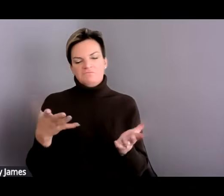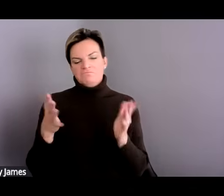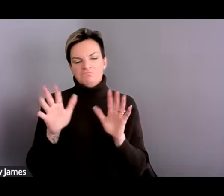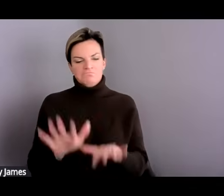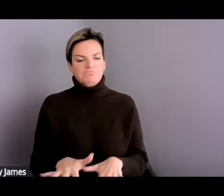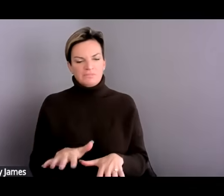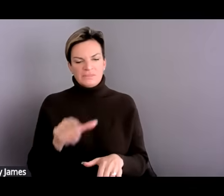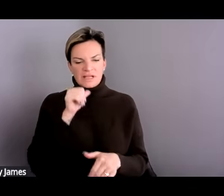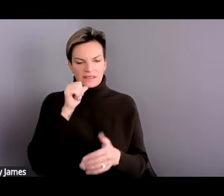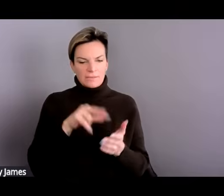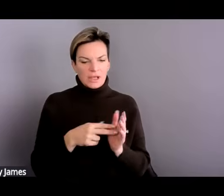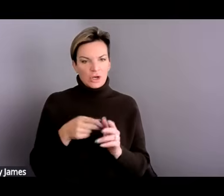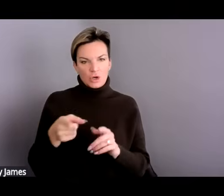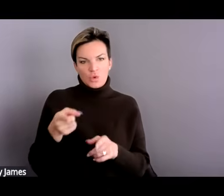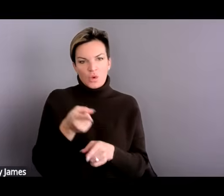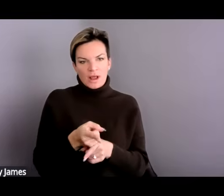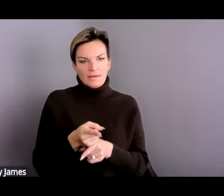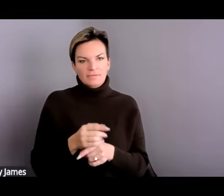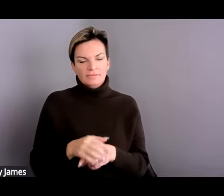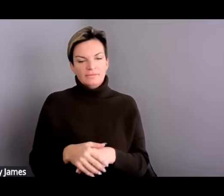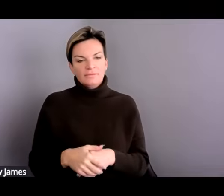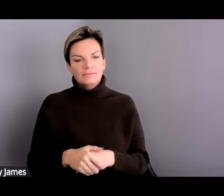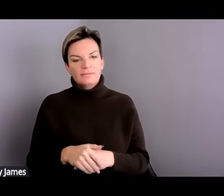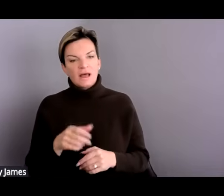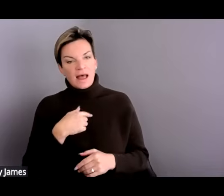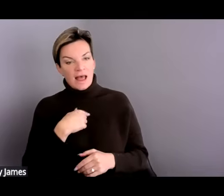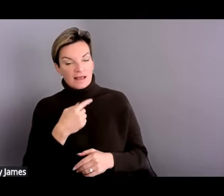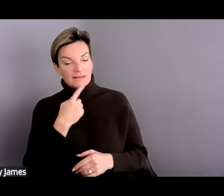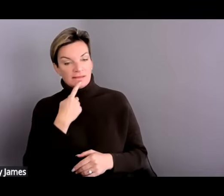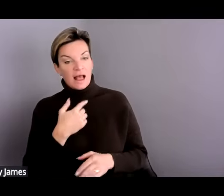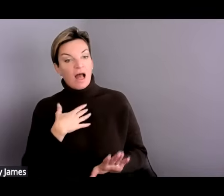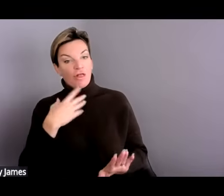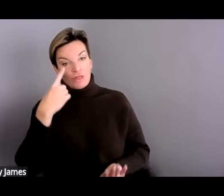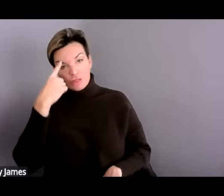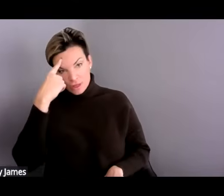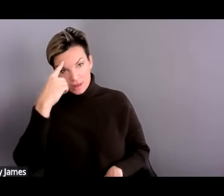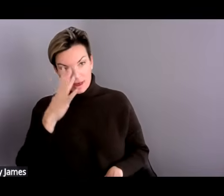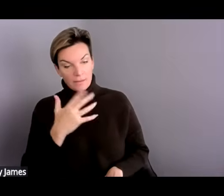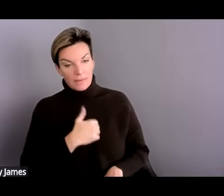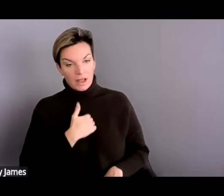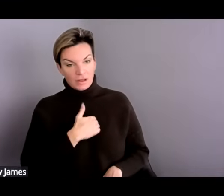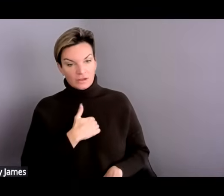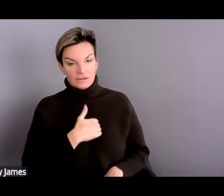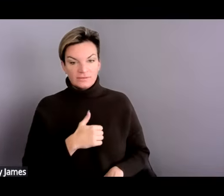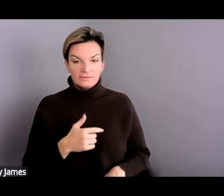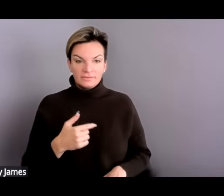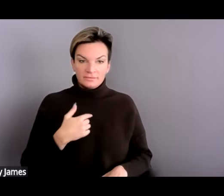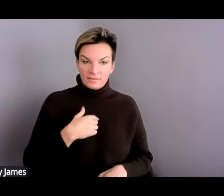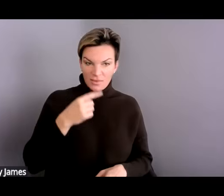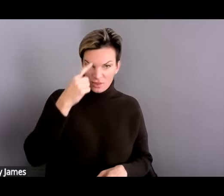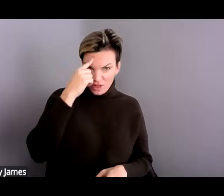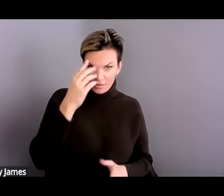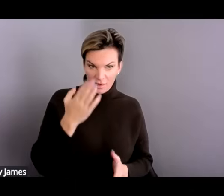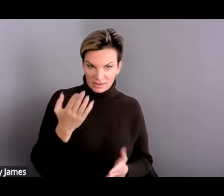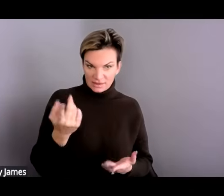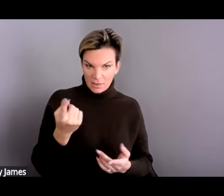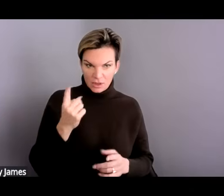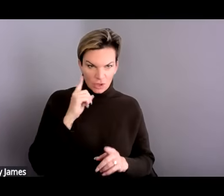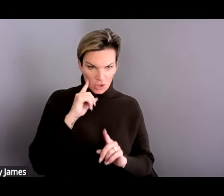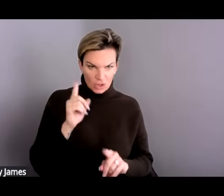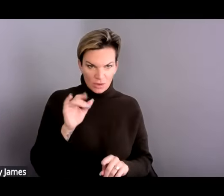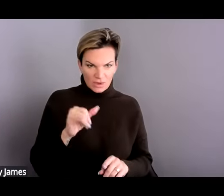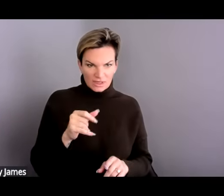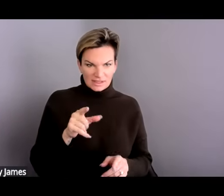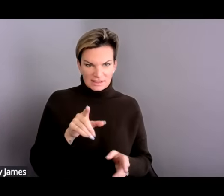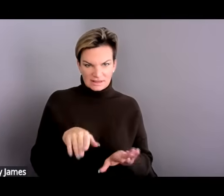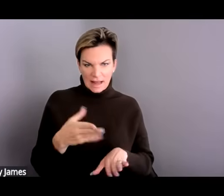right. So I guess that's all I'm I saying. agree. I said I thought. I apologize. Well, I thought there was something you had heard that it was dead and buried.